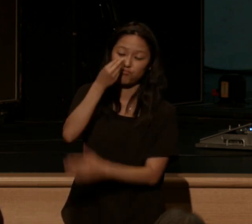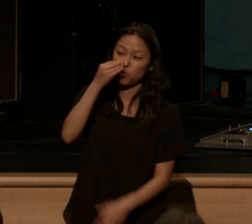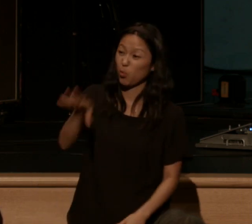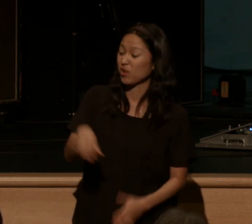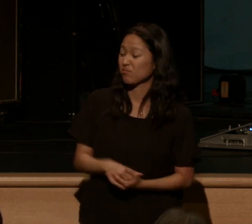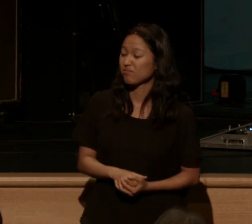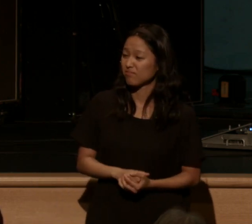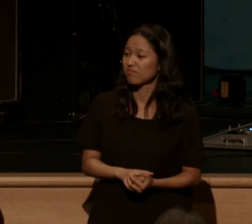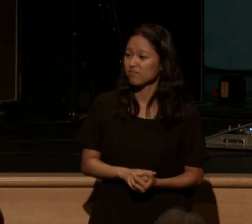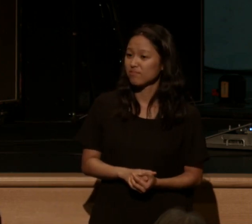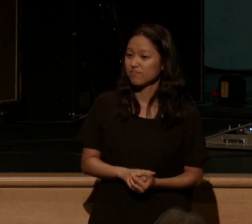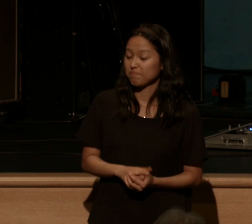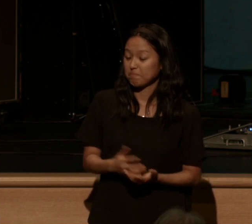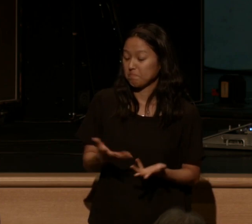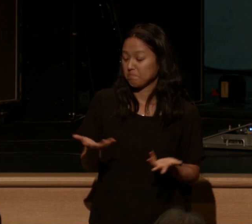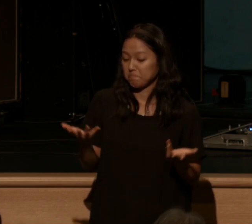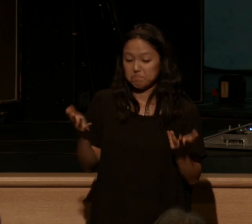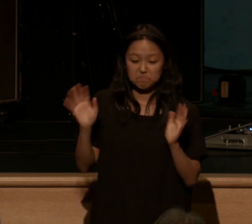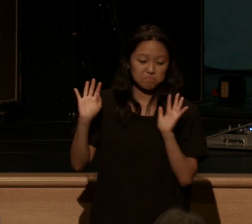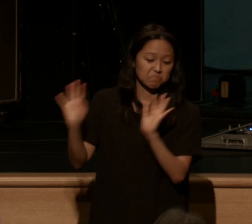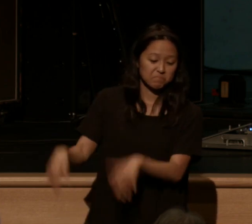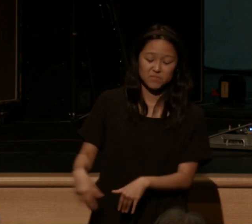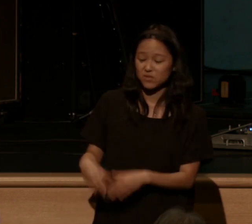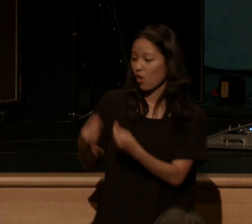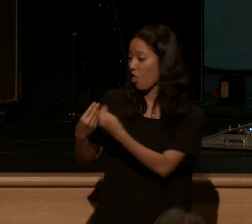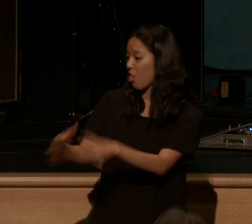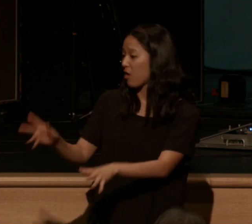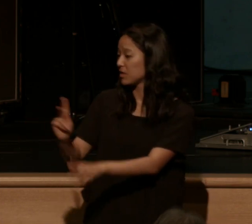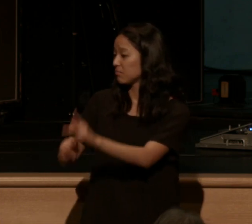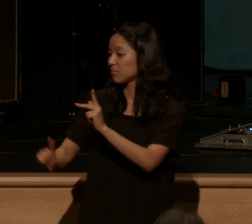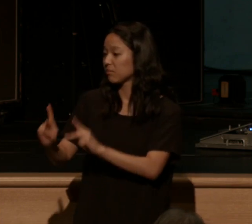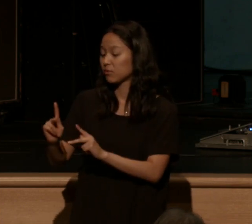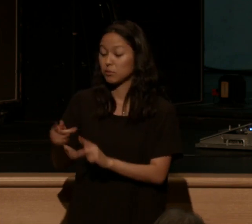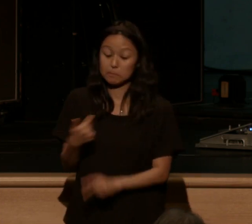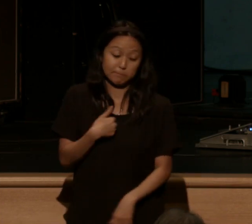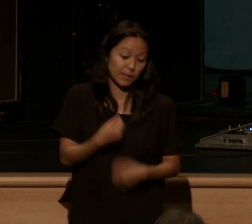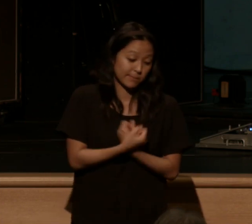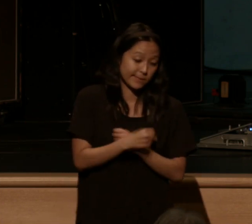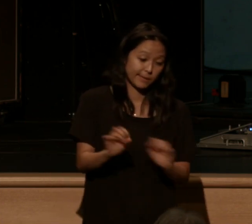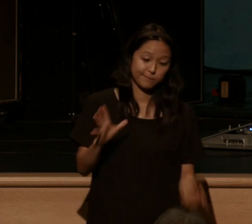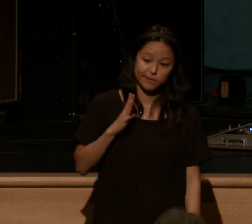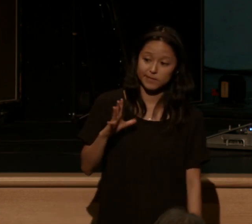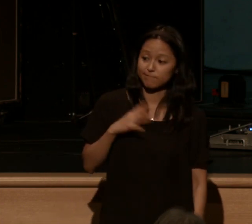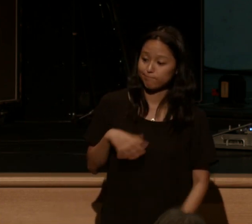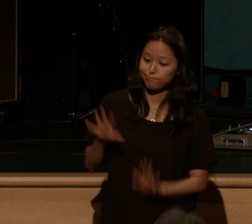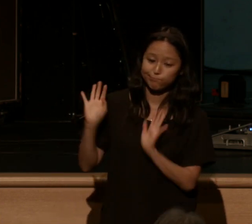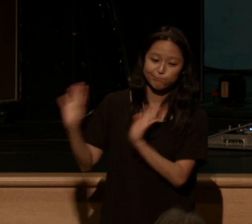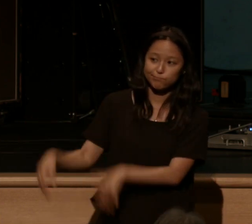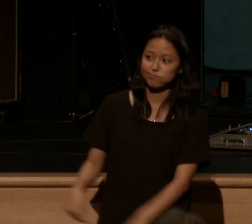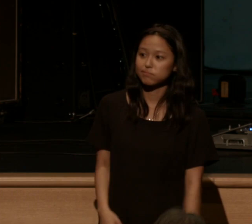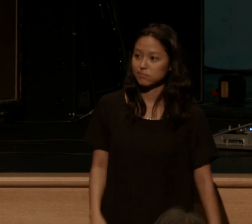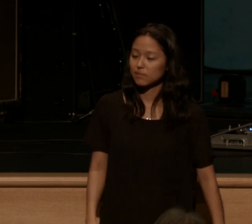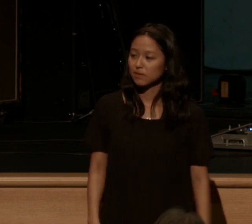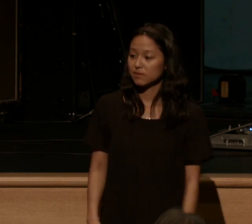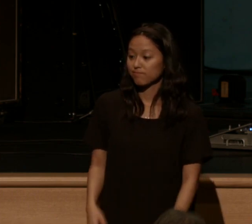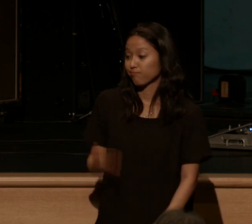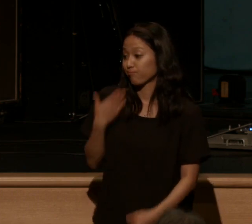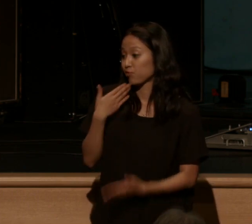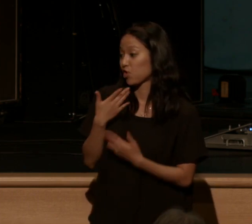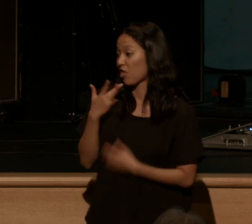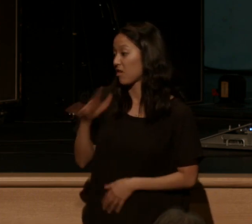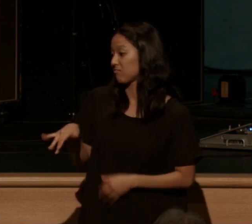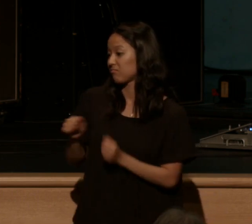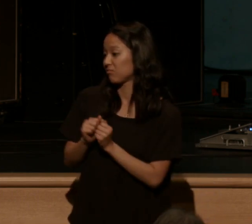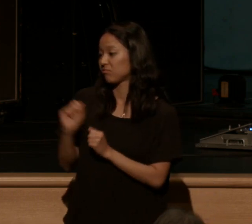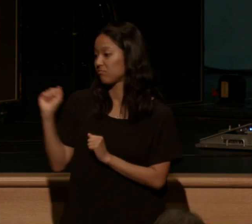Like we just don't care about the lost people around us. We are like, well, I'm saved, so that's okay, and good luck with everyone else.